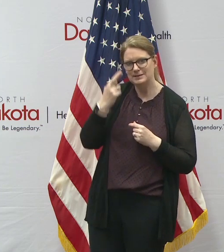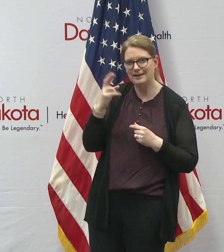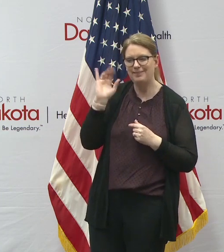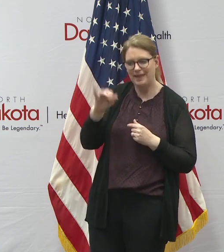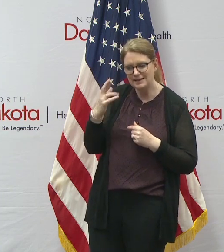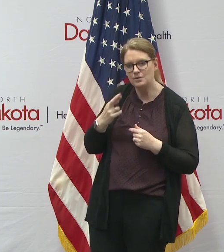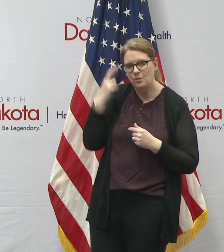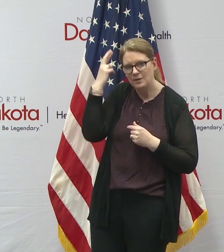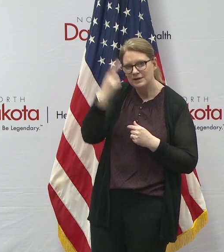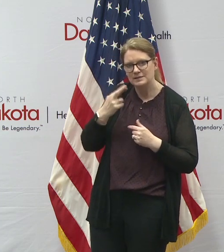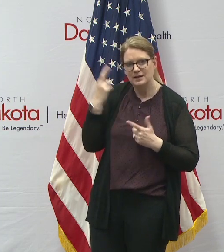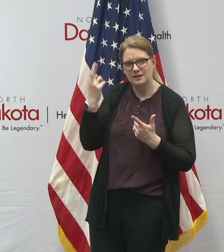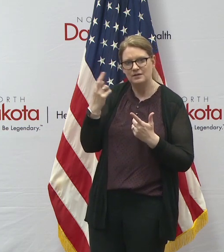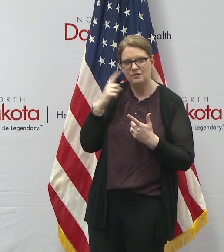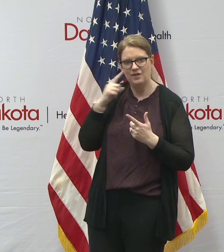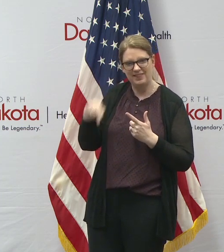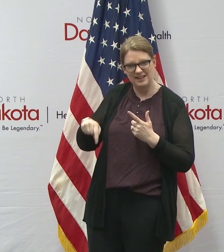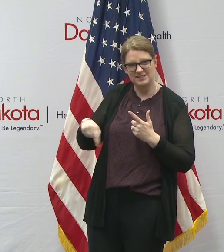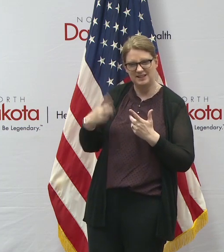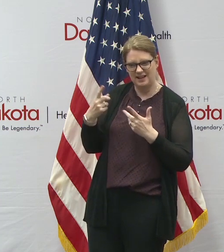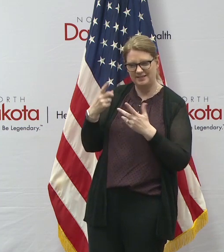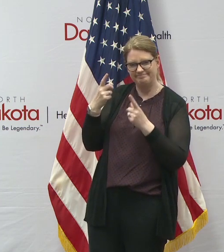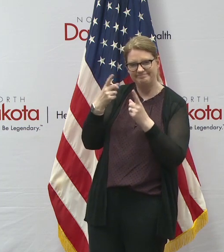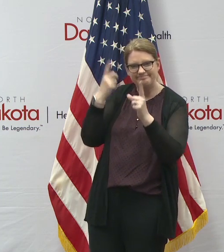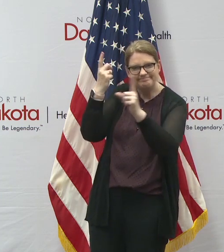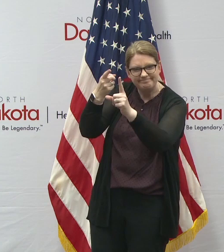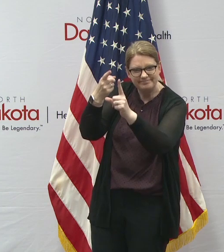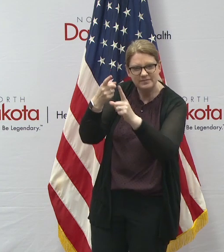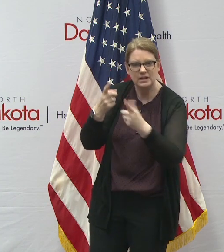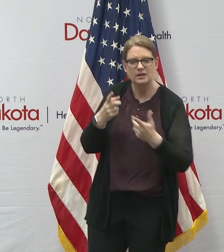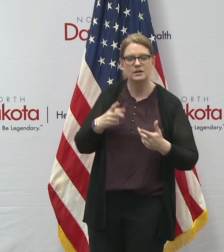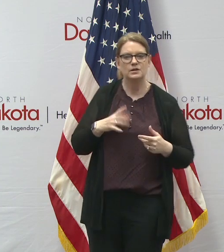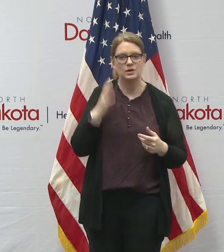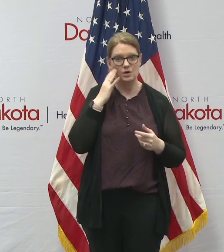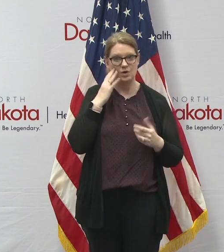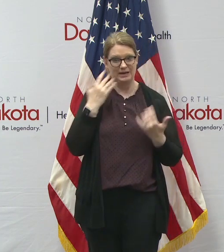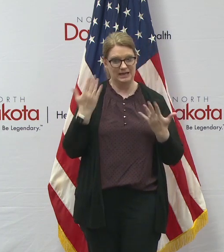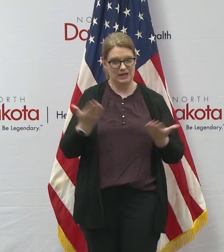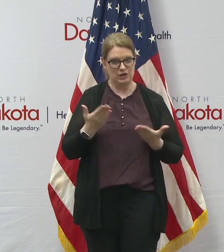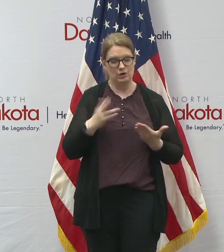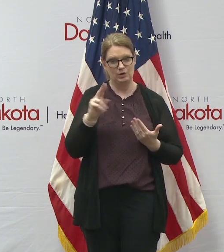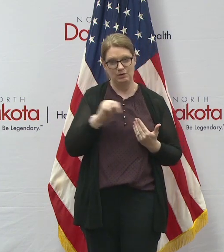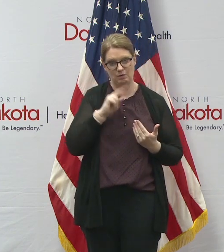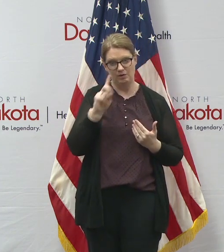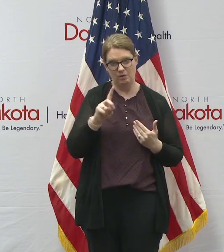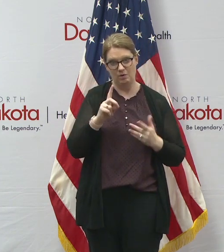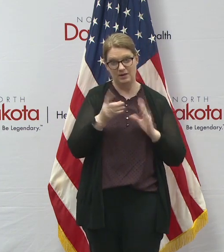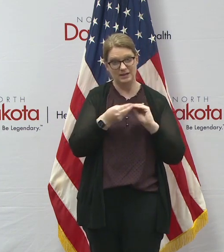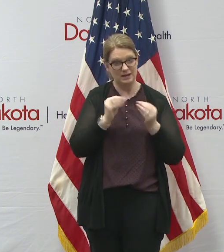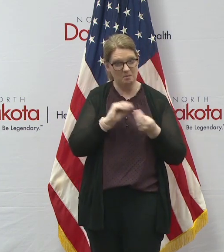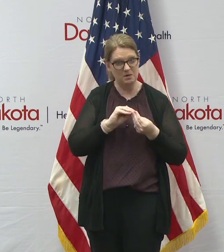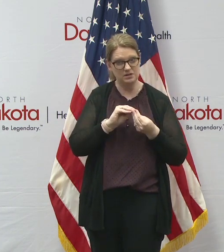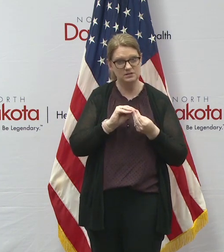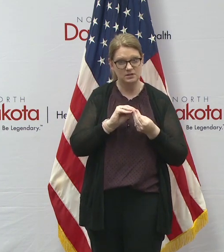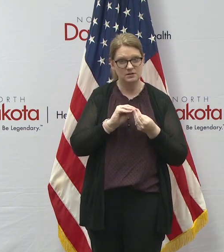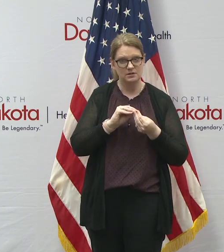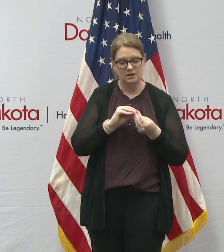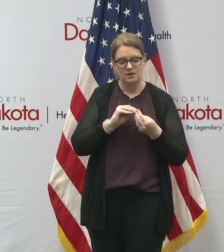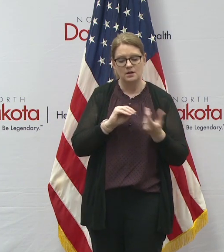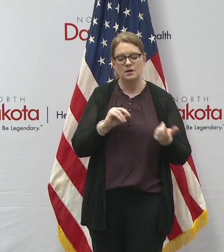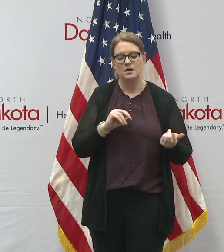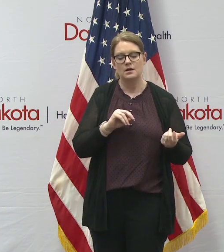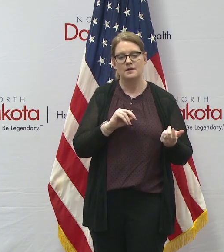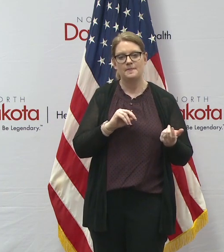So one of the things, again, we want to keep focusing on when we look at the numbers in North Dakota is where we are relative to those goals.